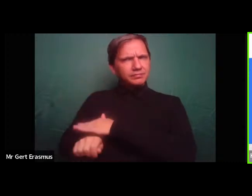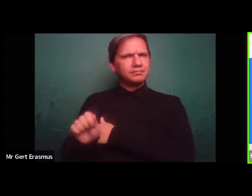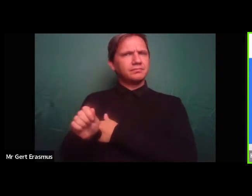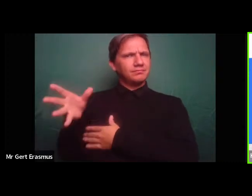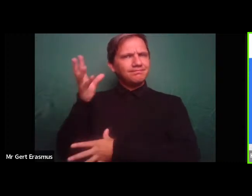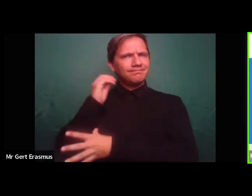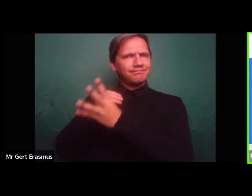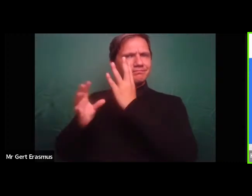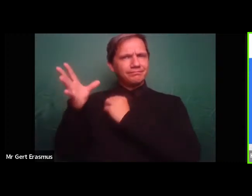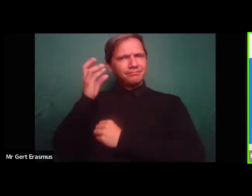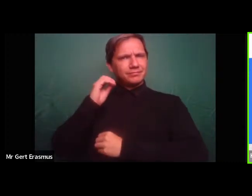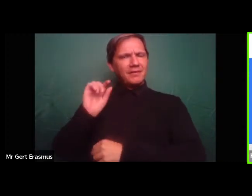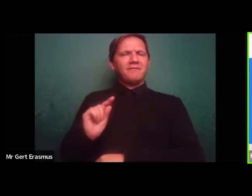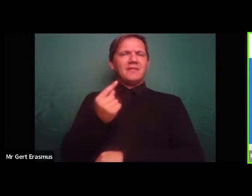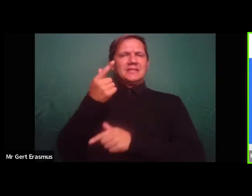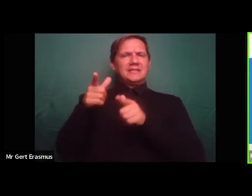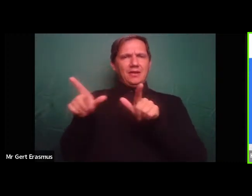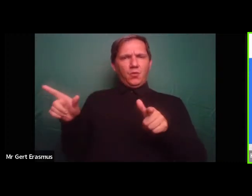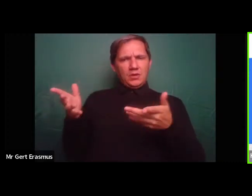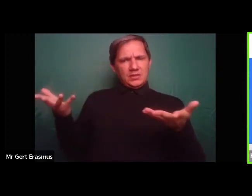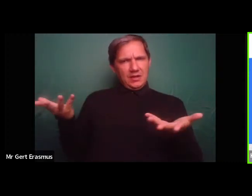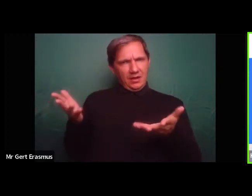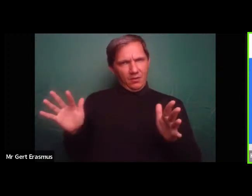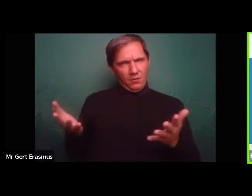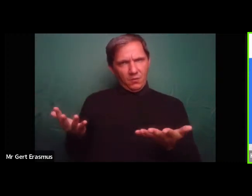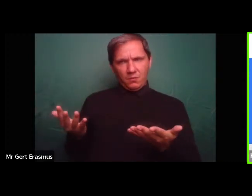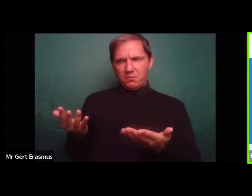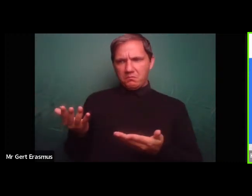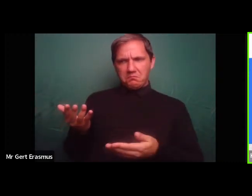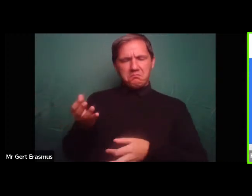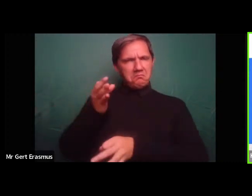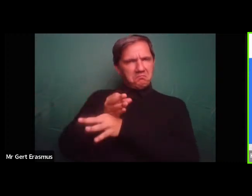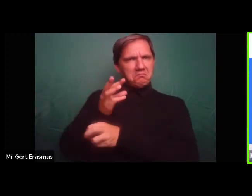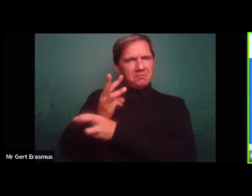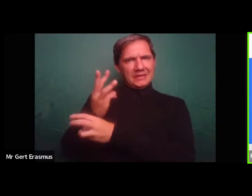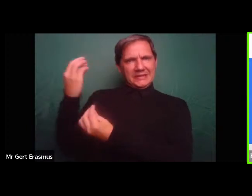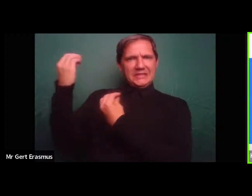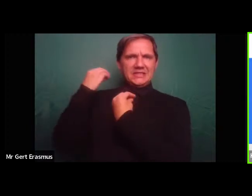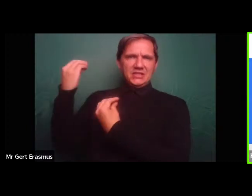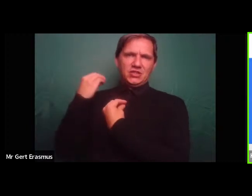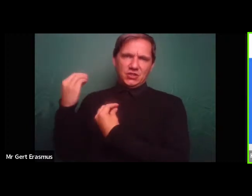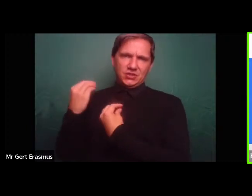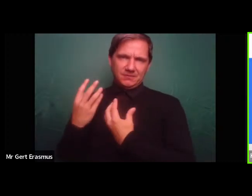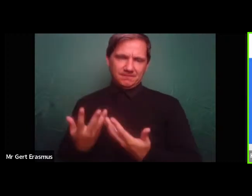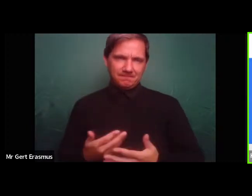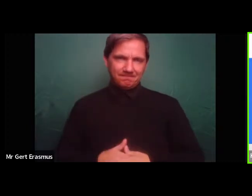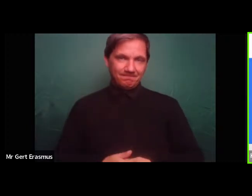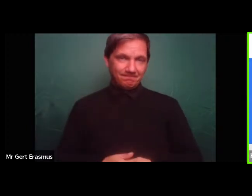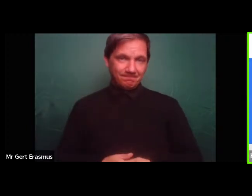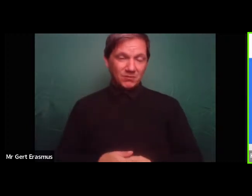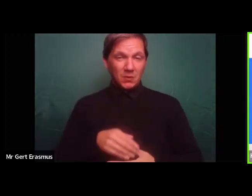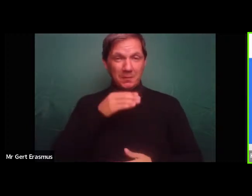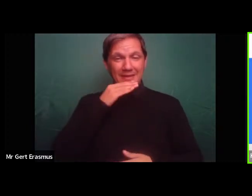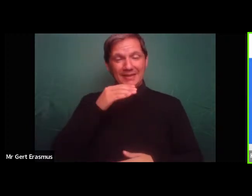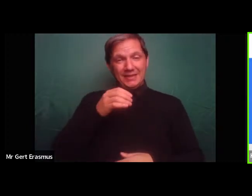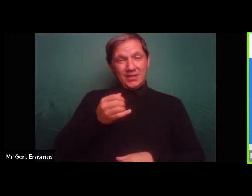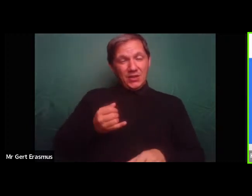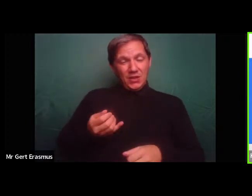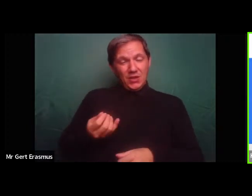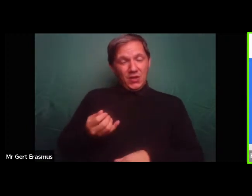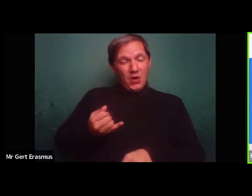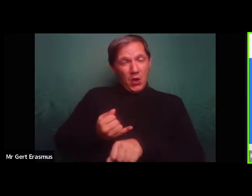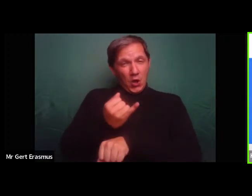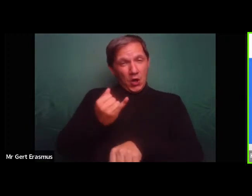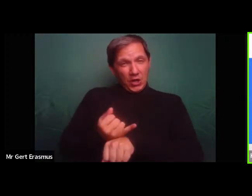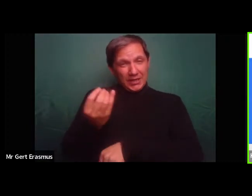from our parents in the home, at least initially. So early childhood development for deaf children